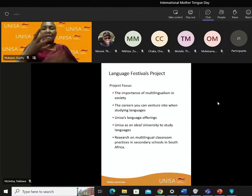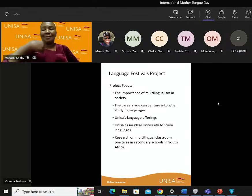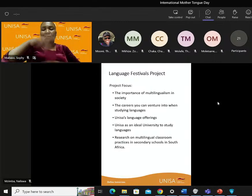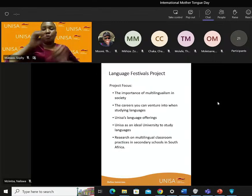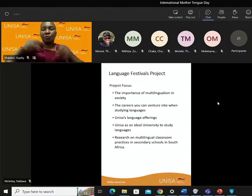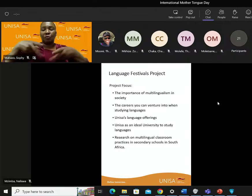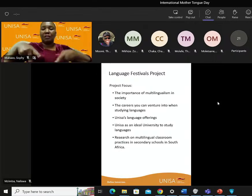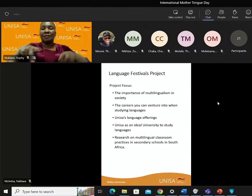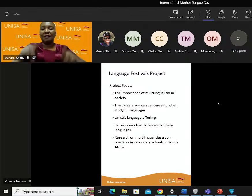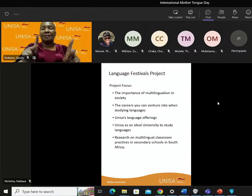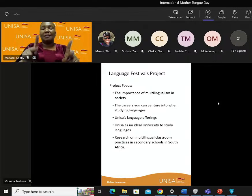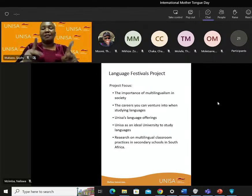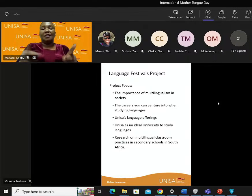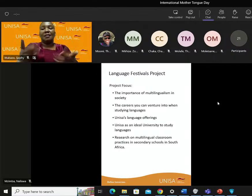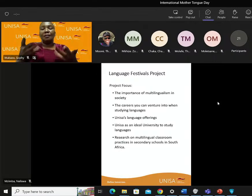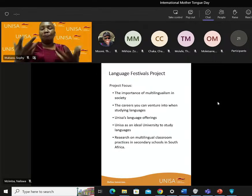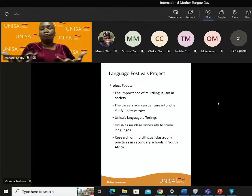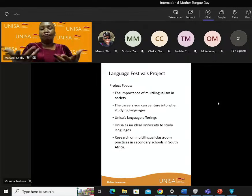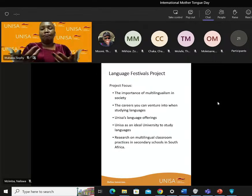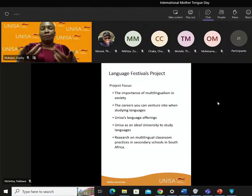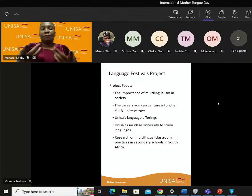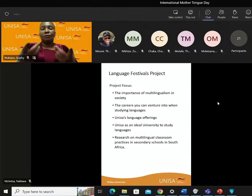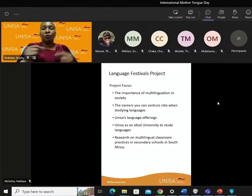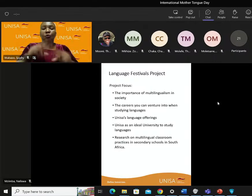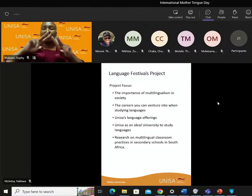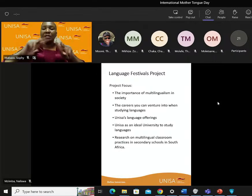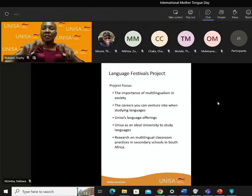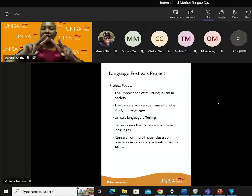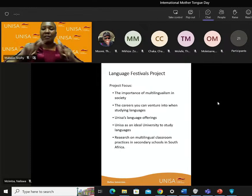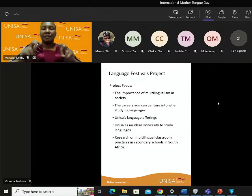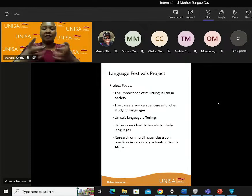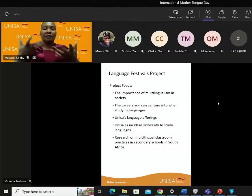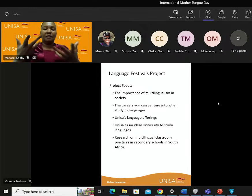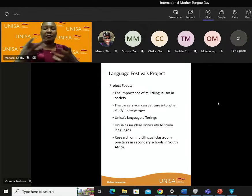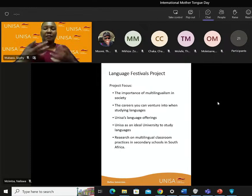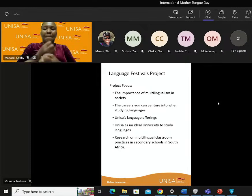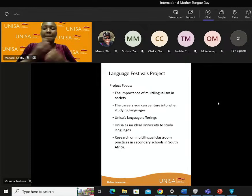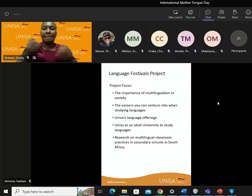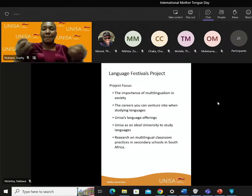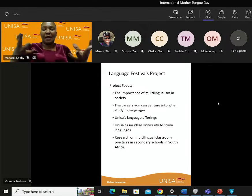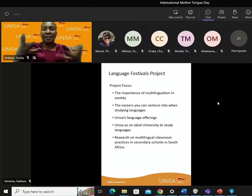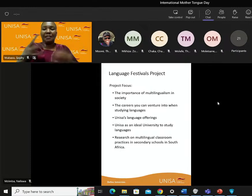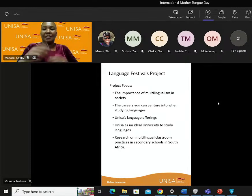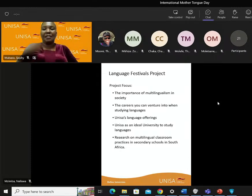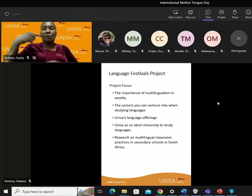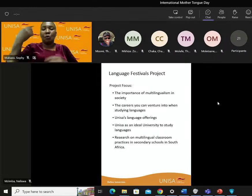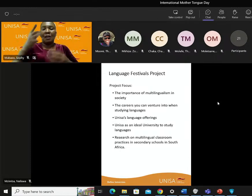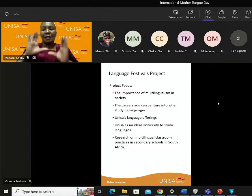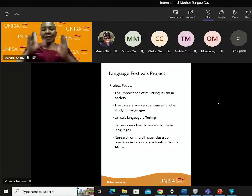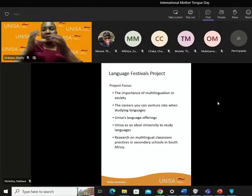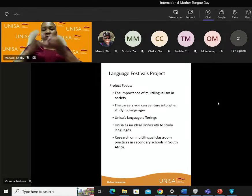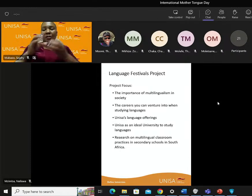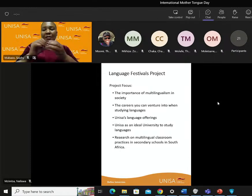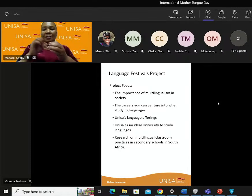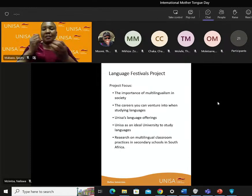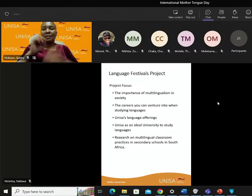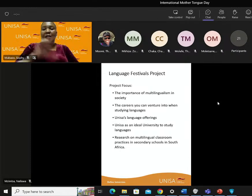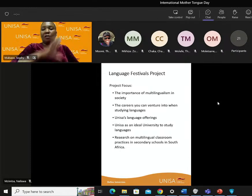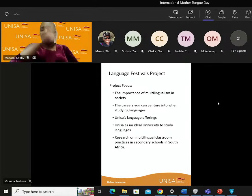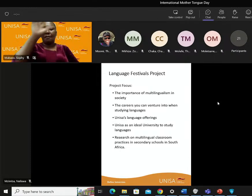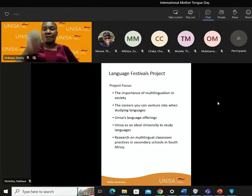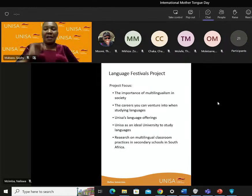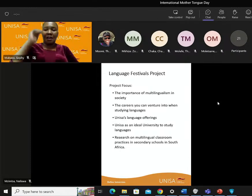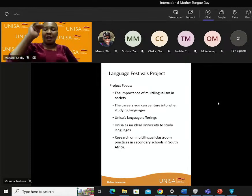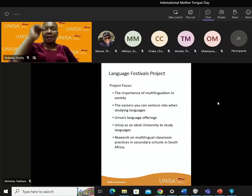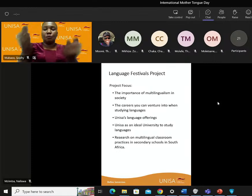opportunity to do research on multilingual classroom practices in South African high schools. So that is the